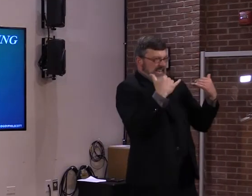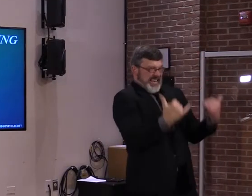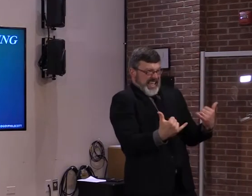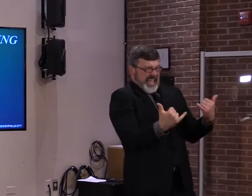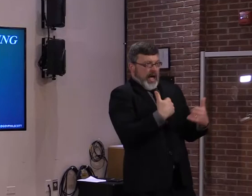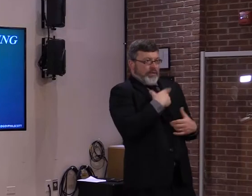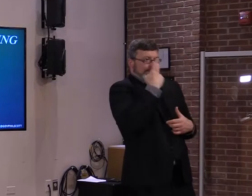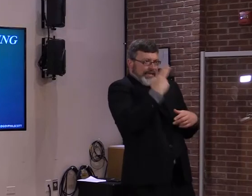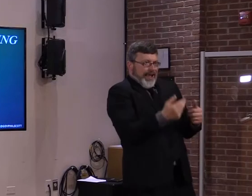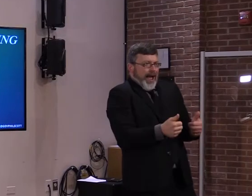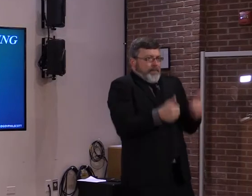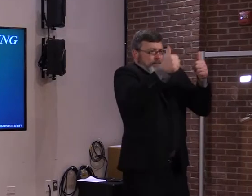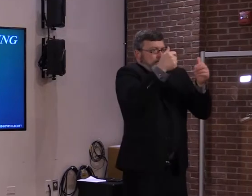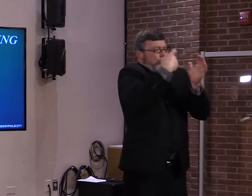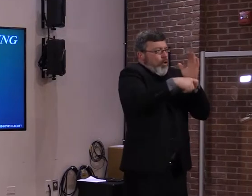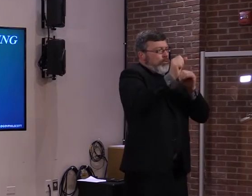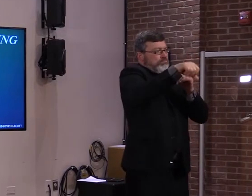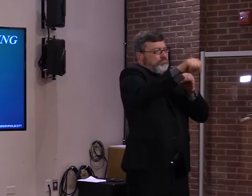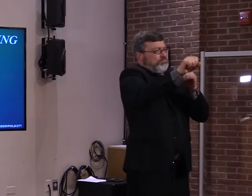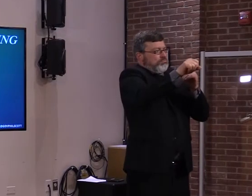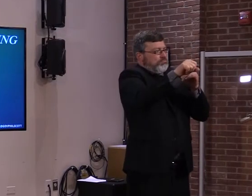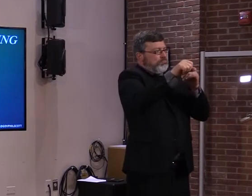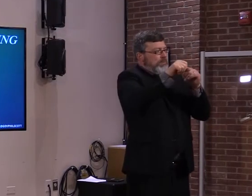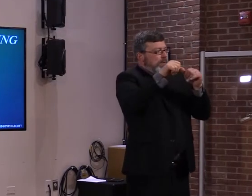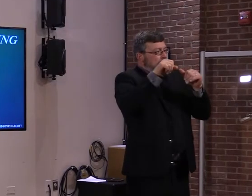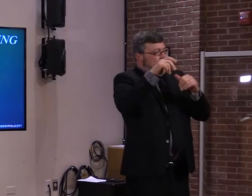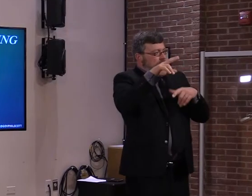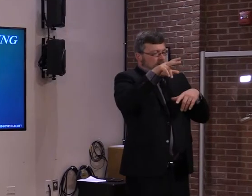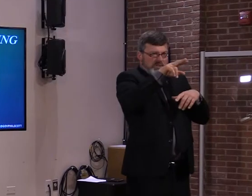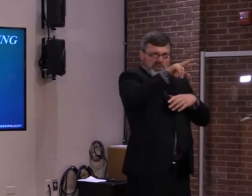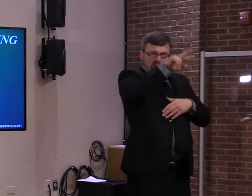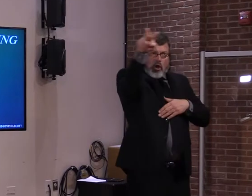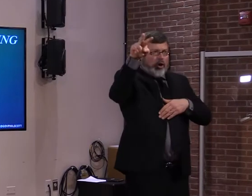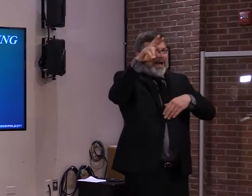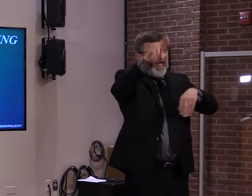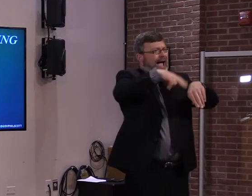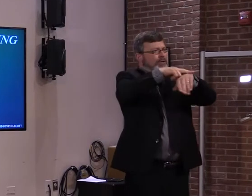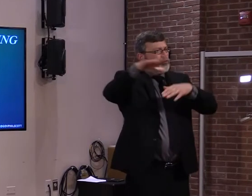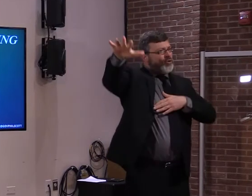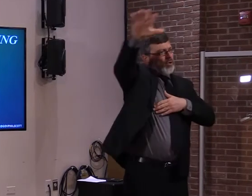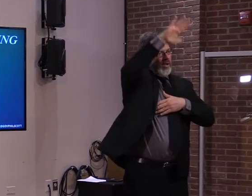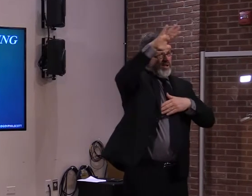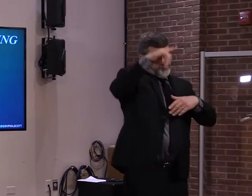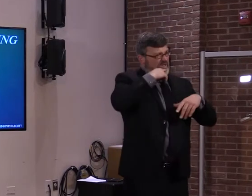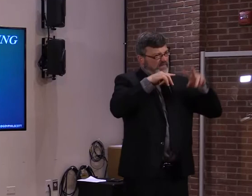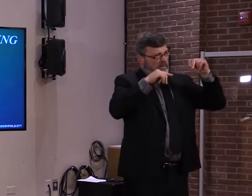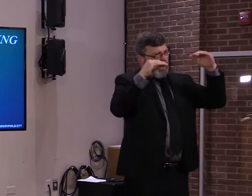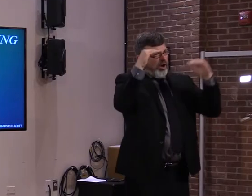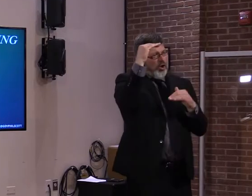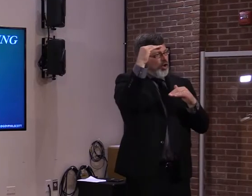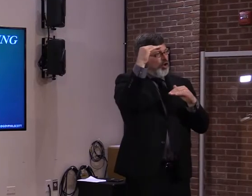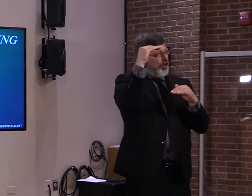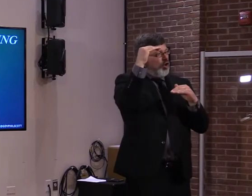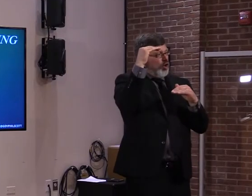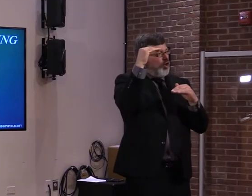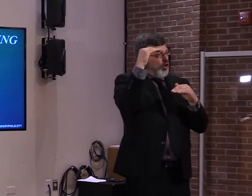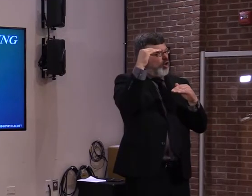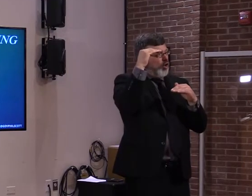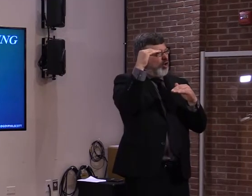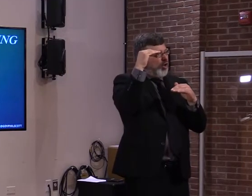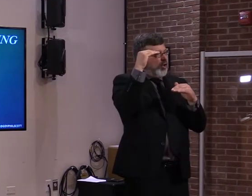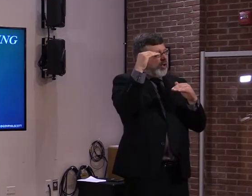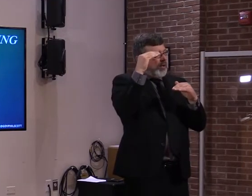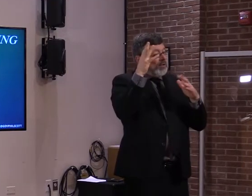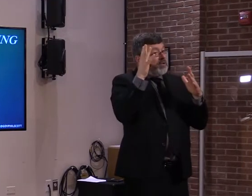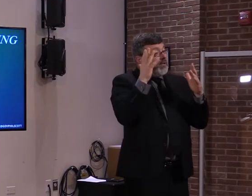of the national average as we move forward in terms of the escalator that's happening in healthcare. But at the same time,